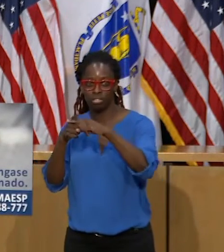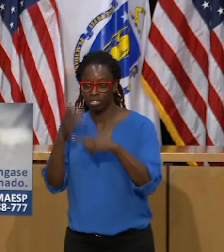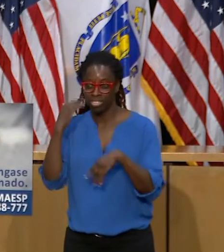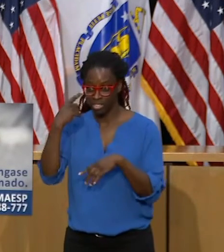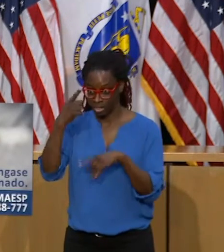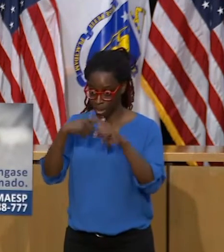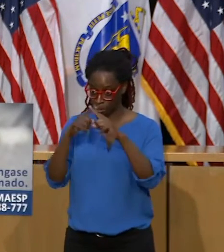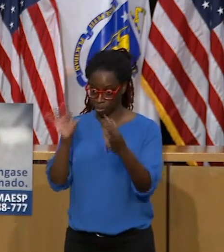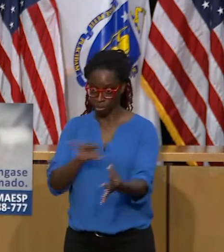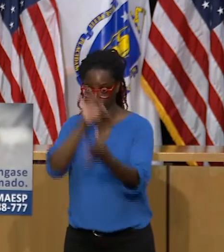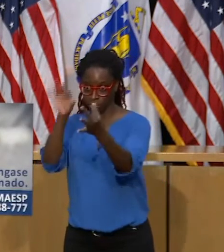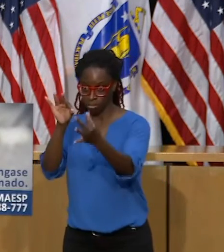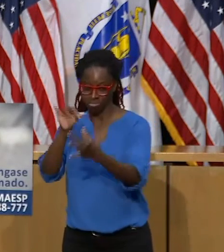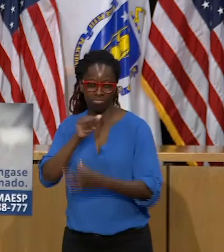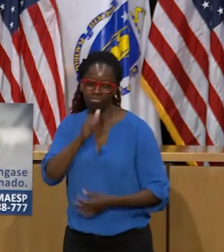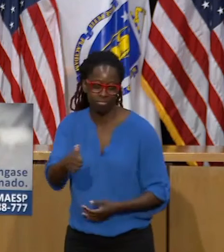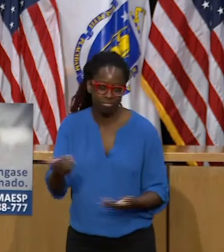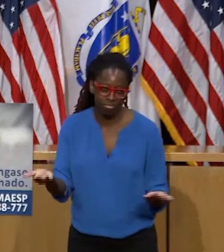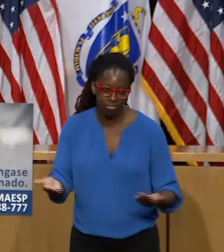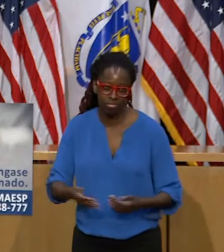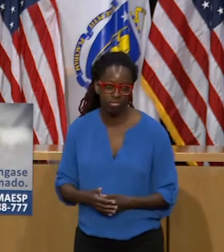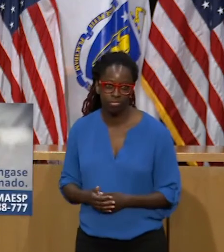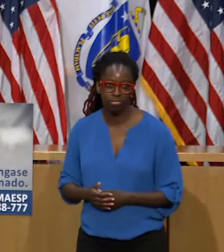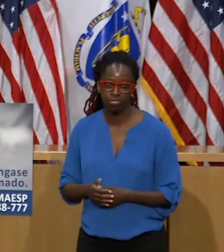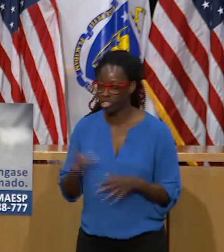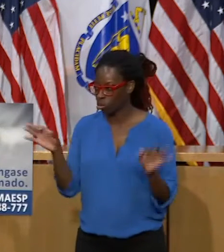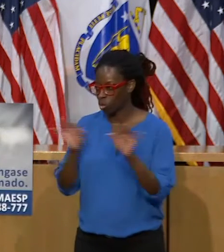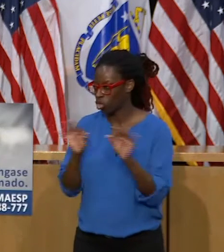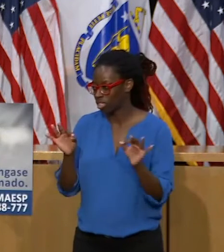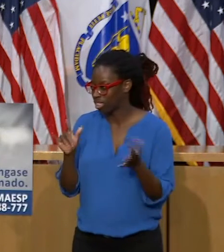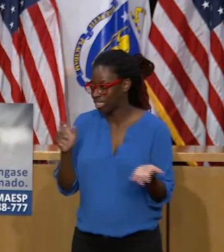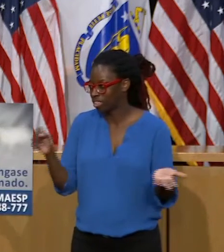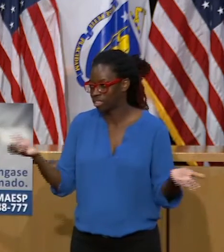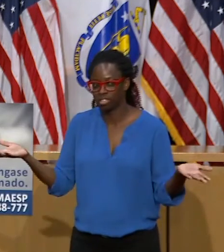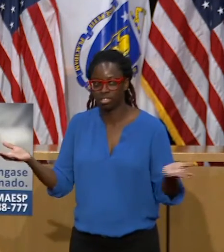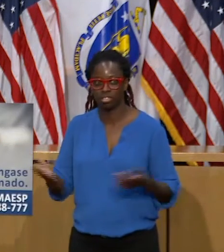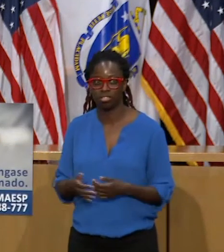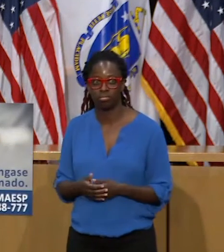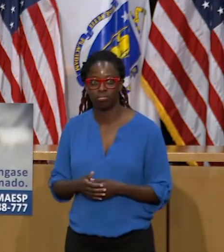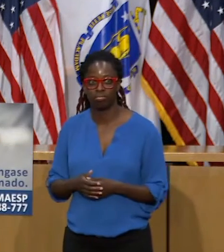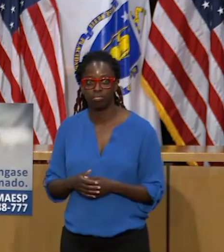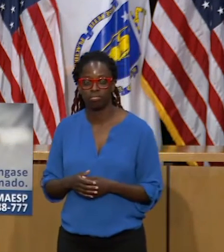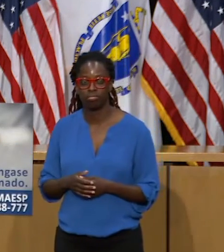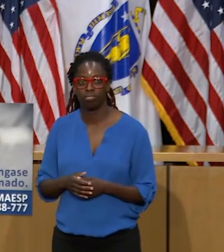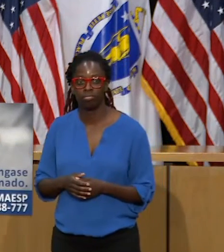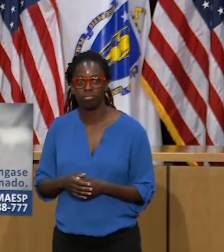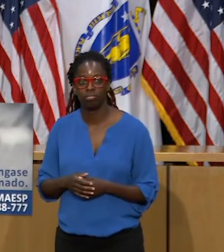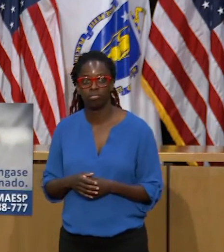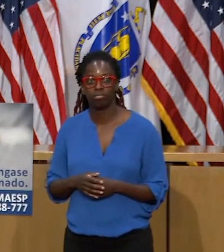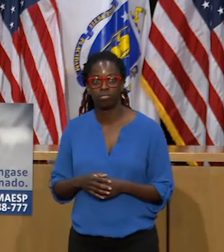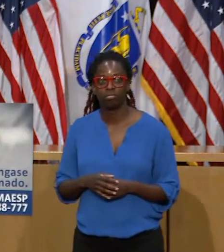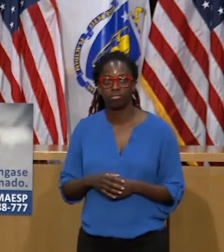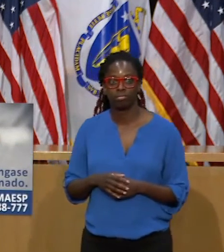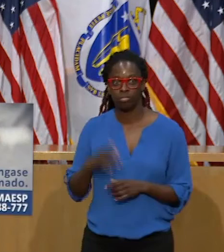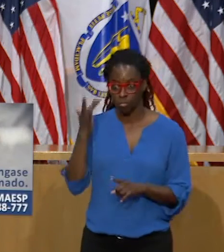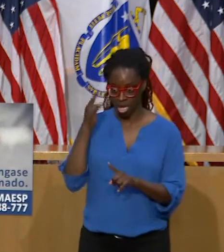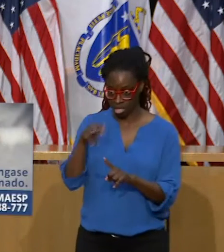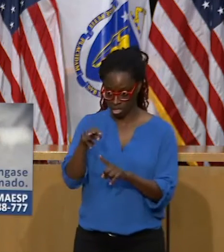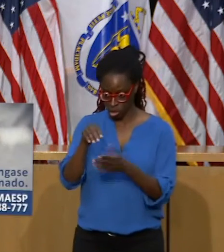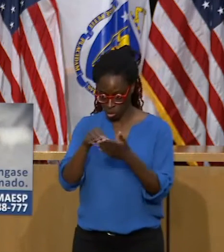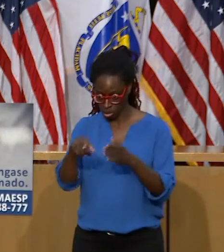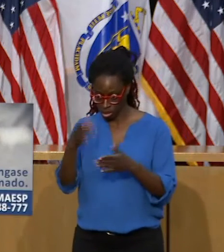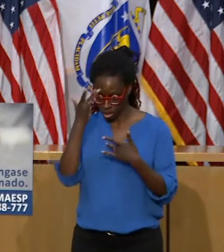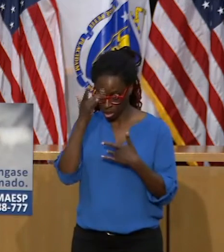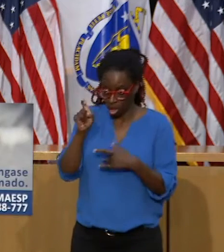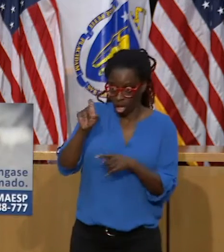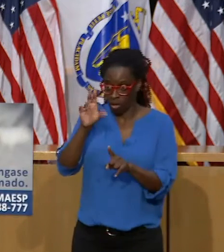worthwhile, but to create potential issues with respect to what people believe to be true. Many kids don't